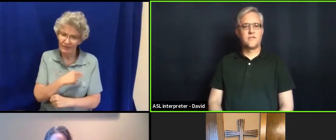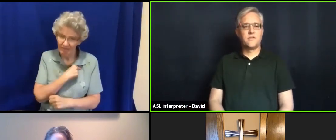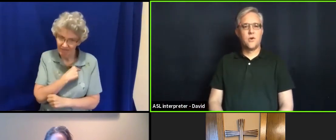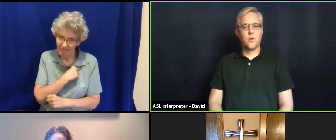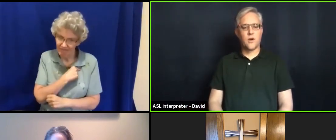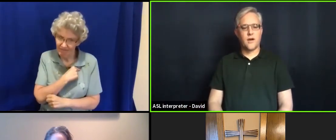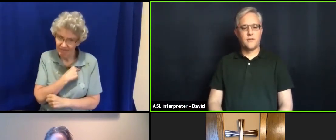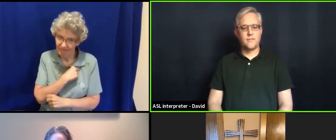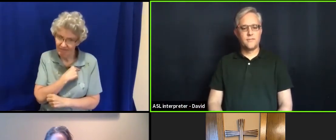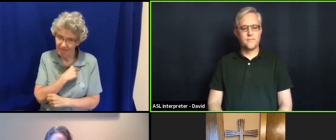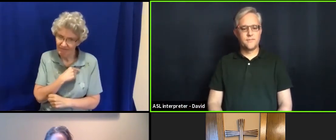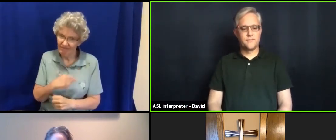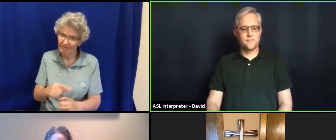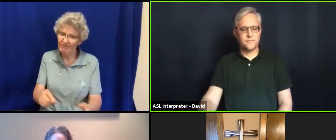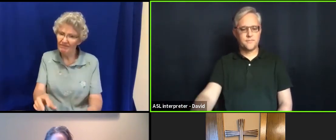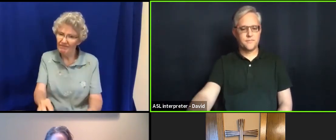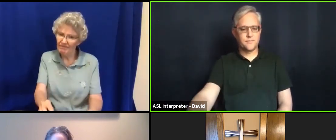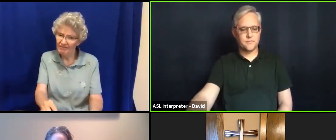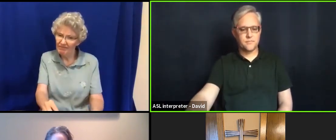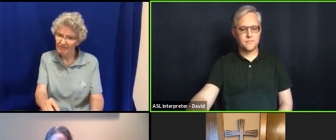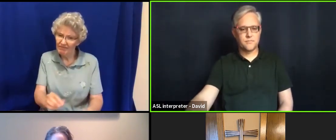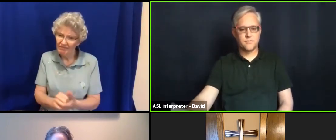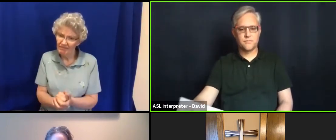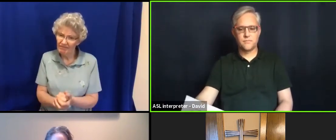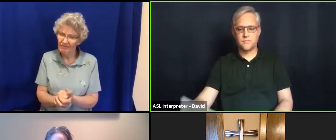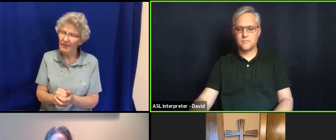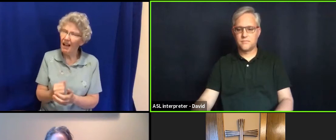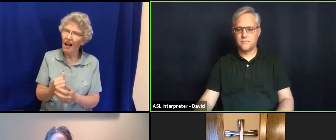Deliver us, O God.